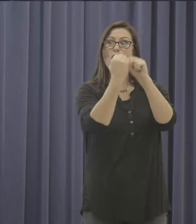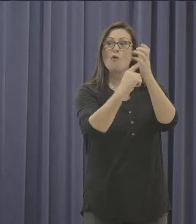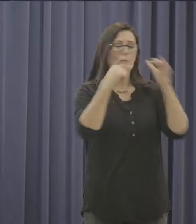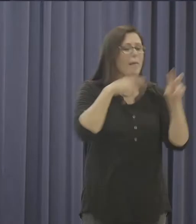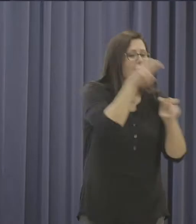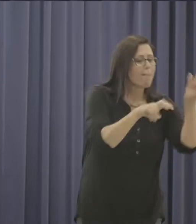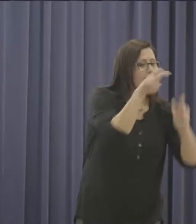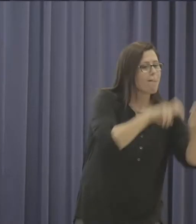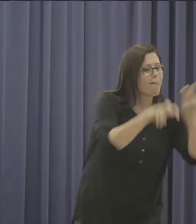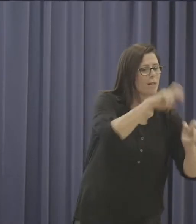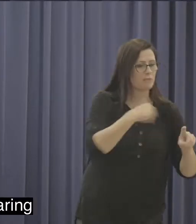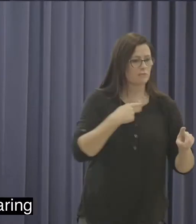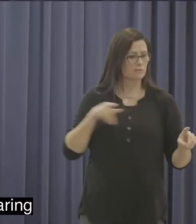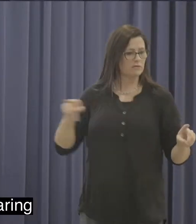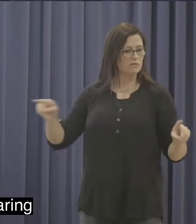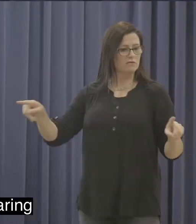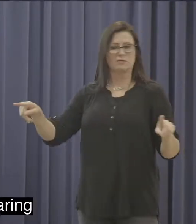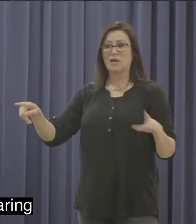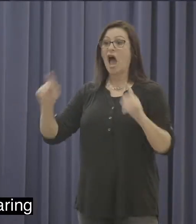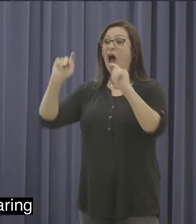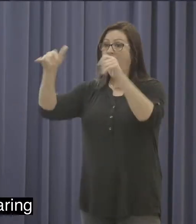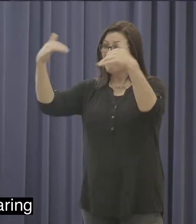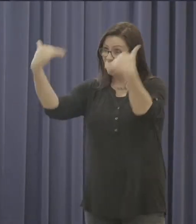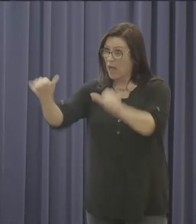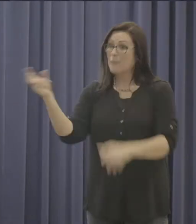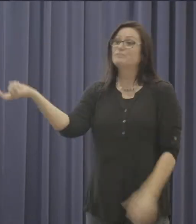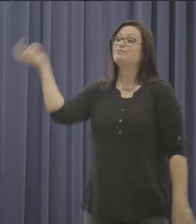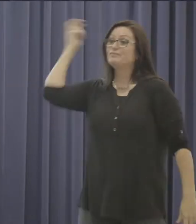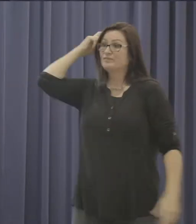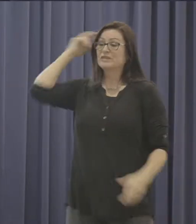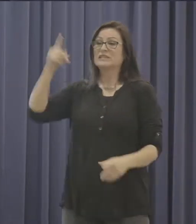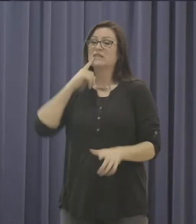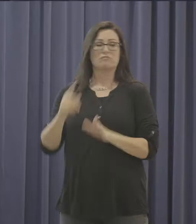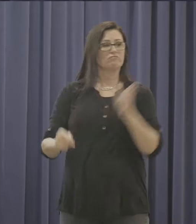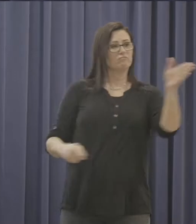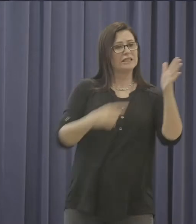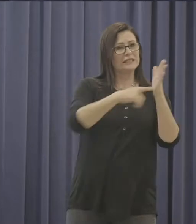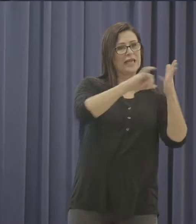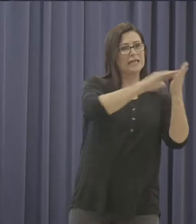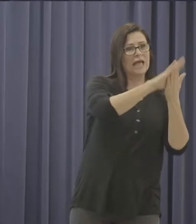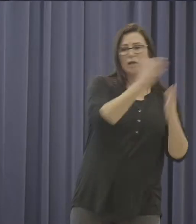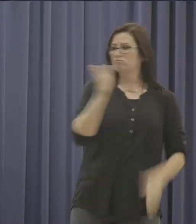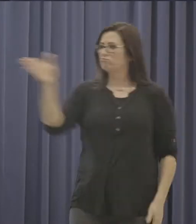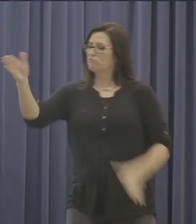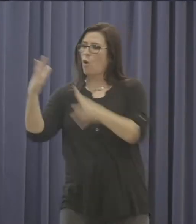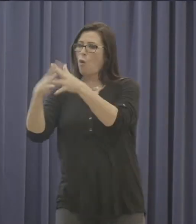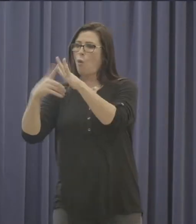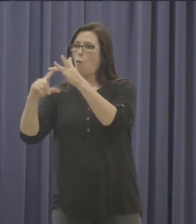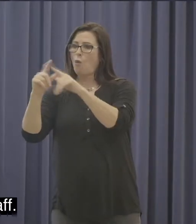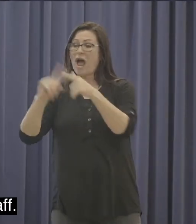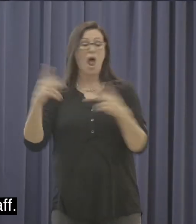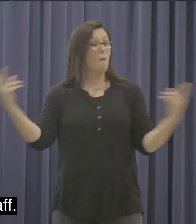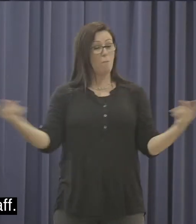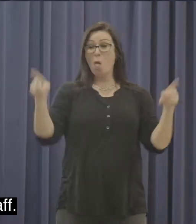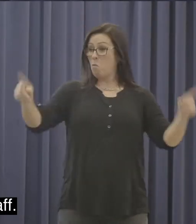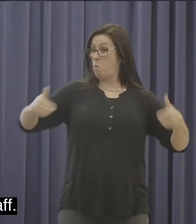the implant, we had to make a decision to either use telephone speech and hearing or WADE at the time. Both have wonderful audiologists, speechies,